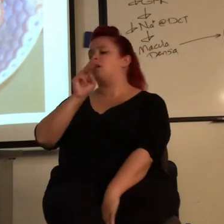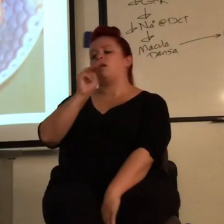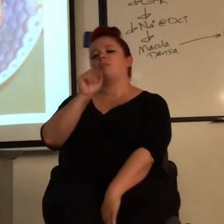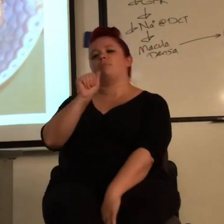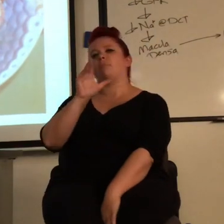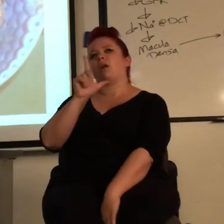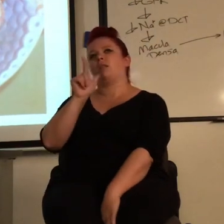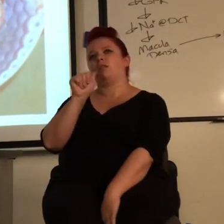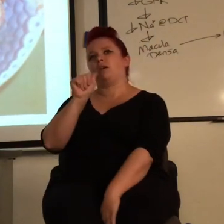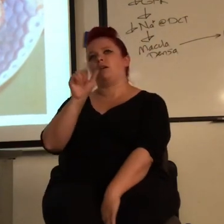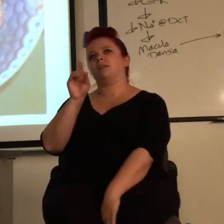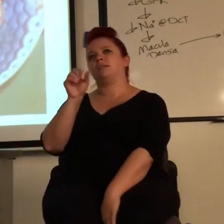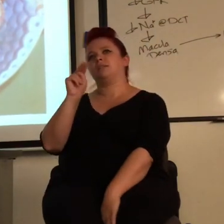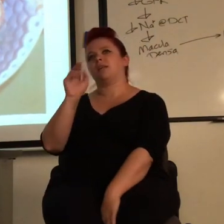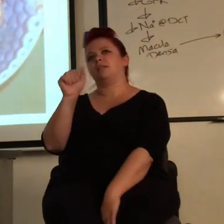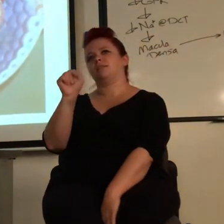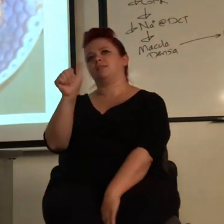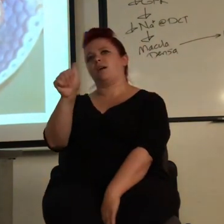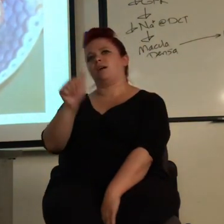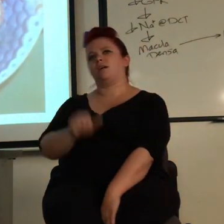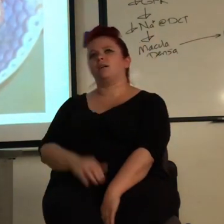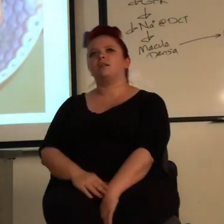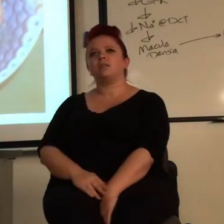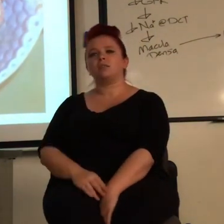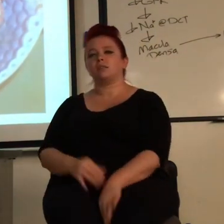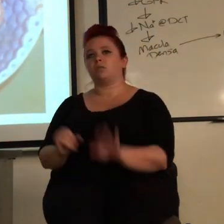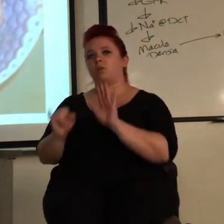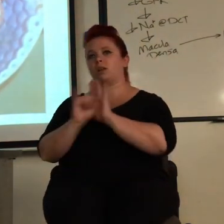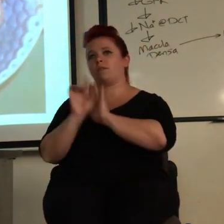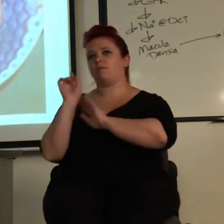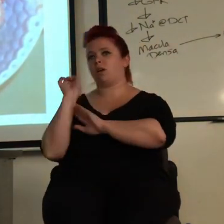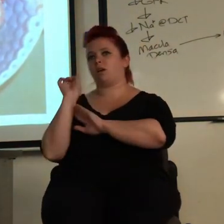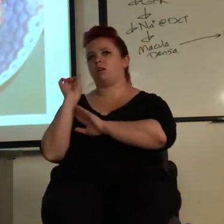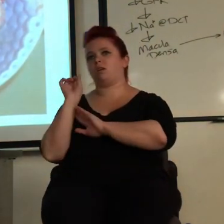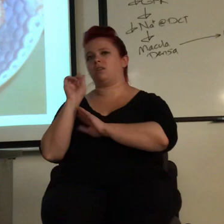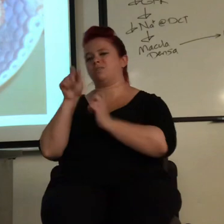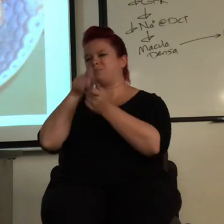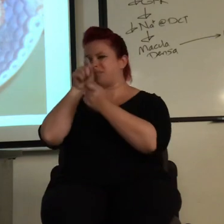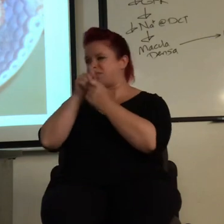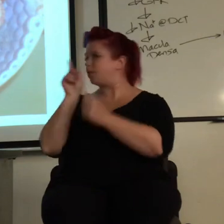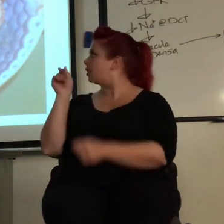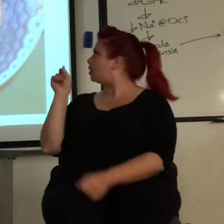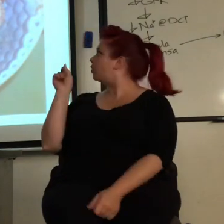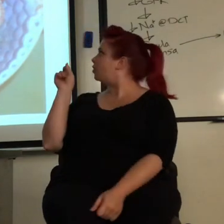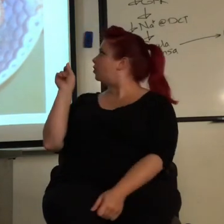Macula densa. Identify cells, specifically right here.